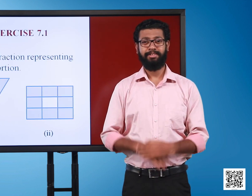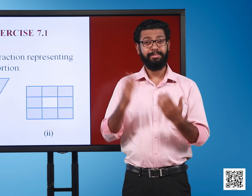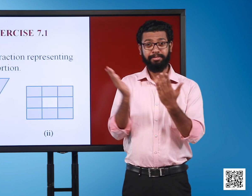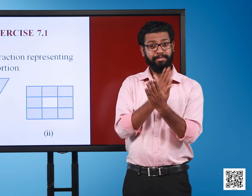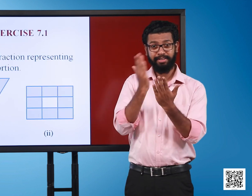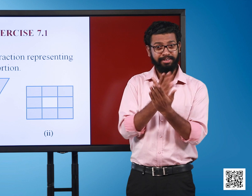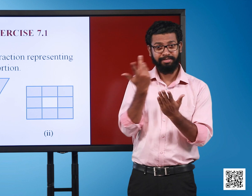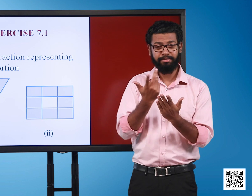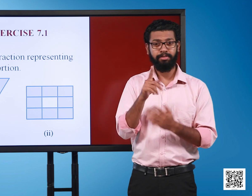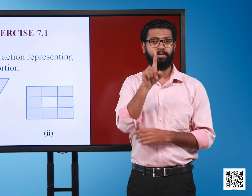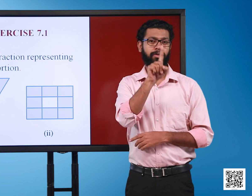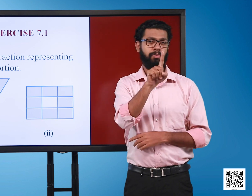Page 135.